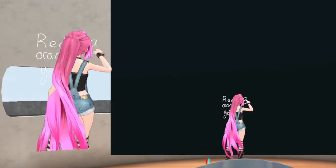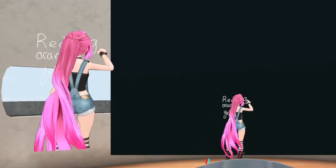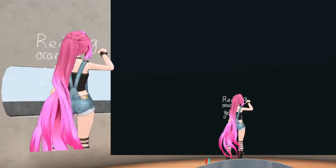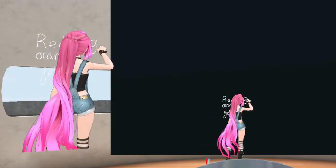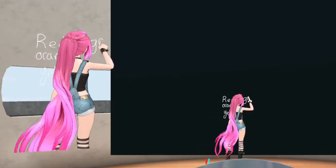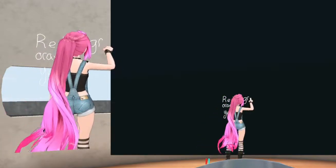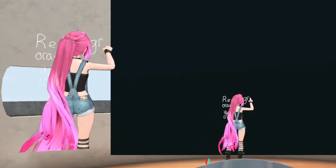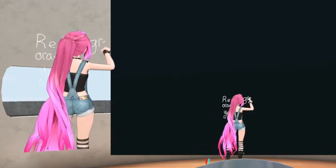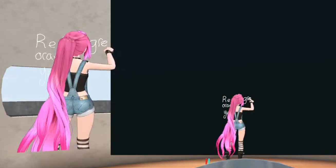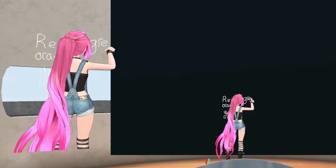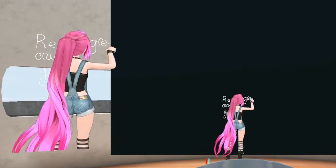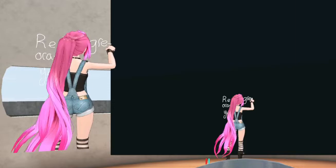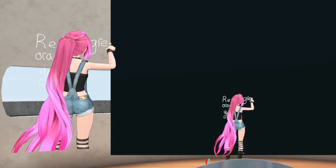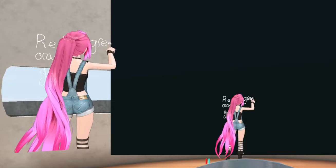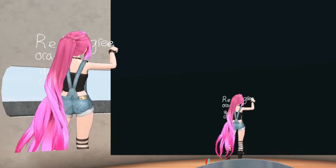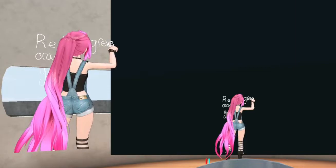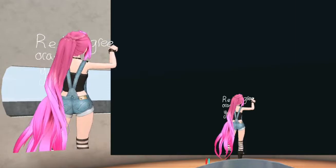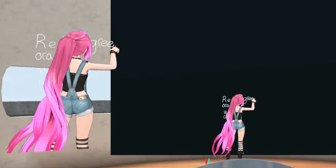green.